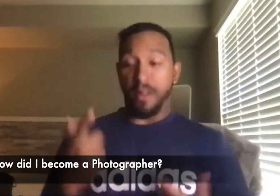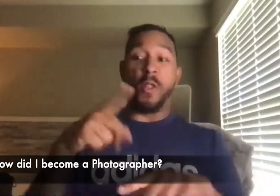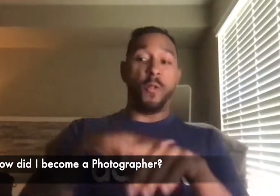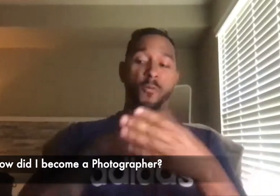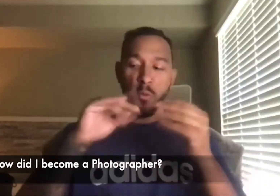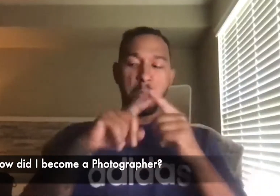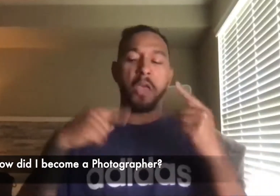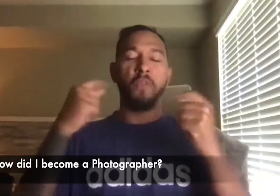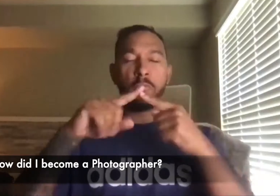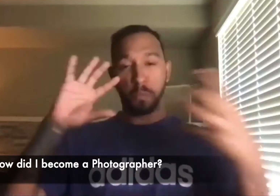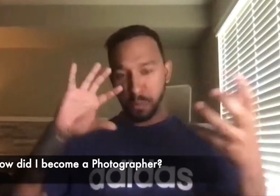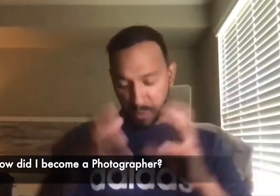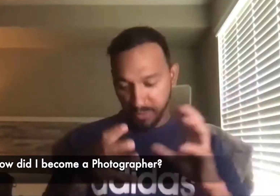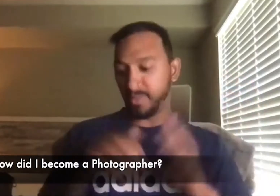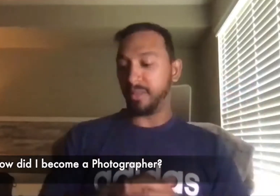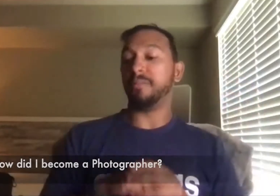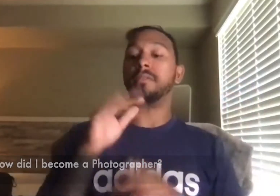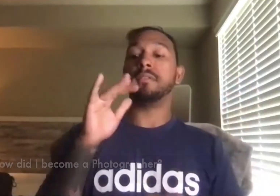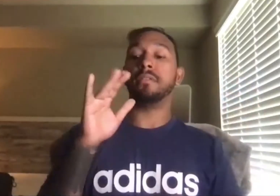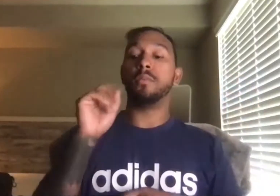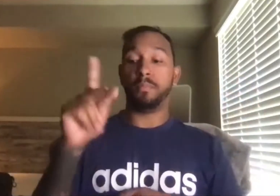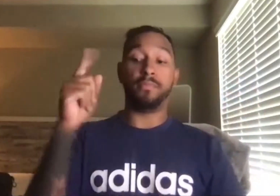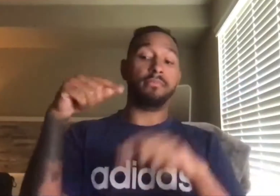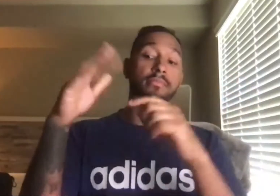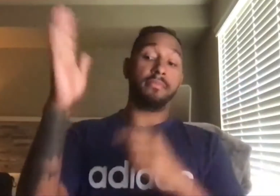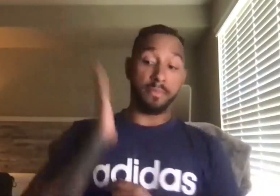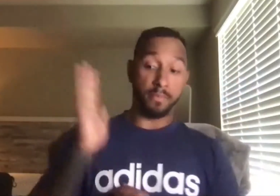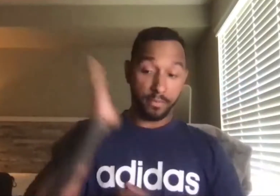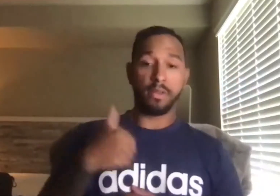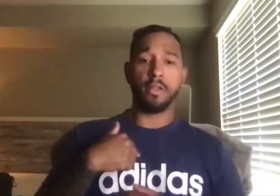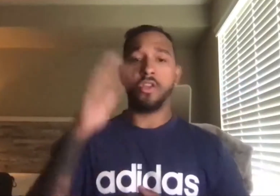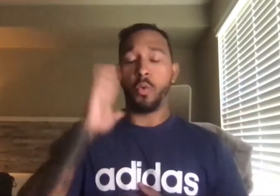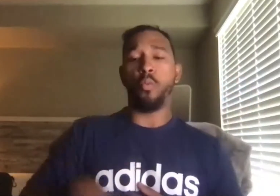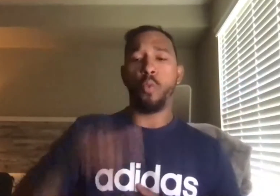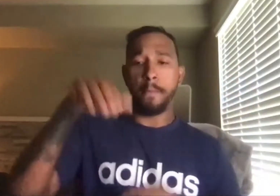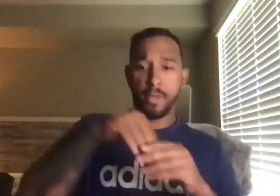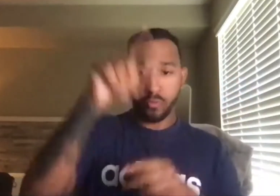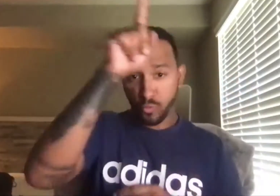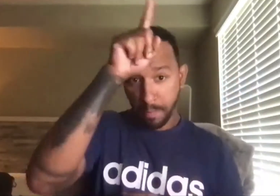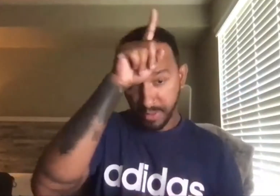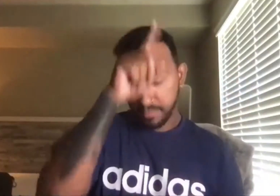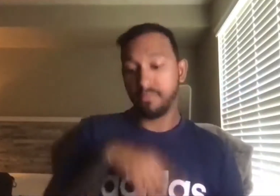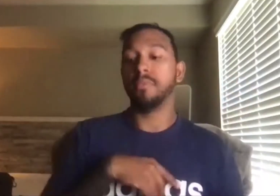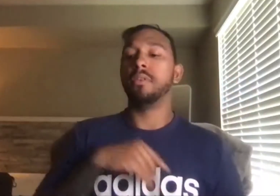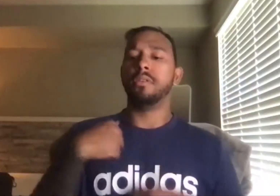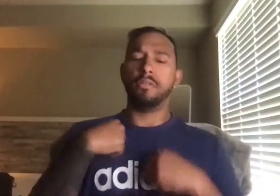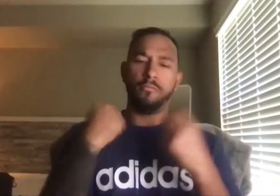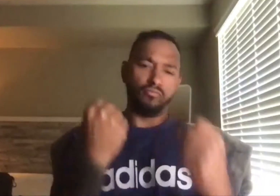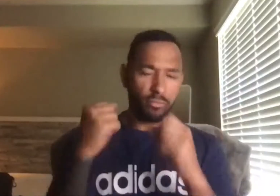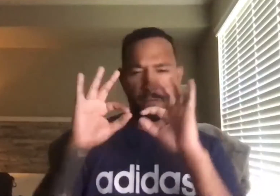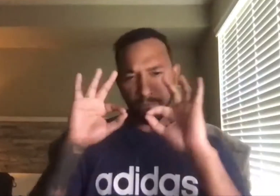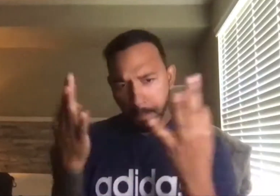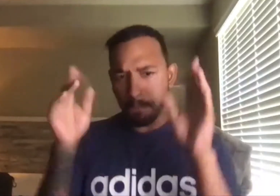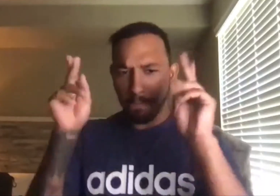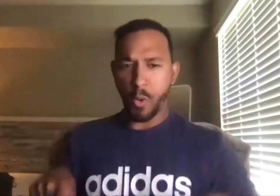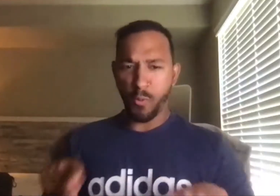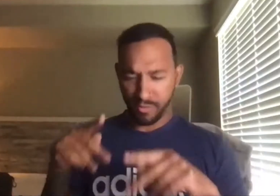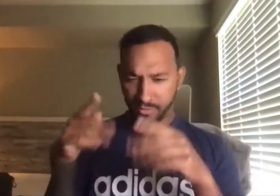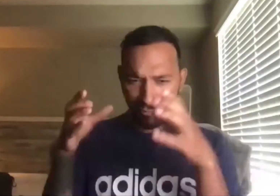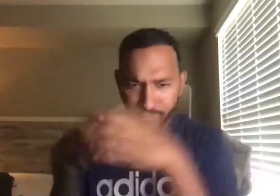Well, my journey to becoming a photographer is quite a long one, but I'll try to summarize it for you. So I grew up in Germany, and I come from a